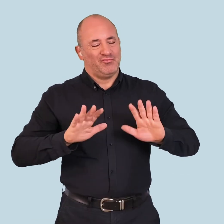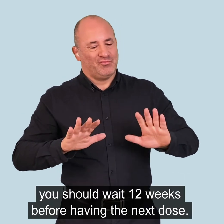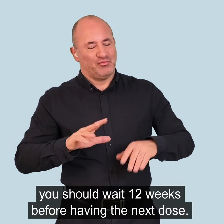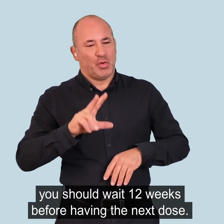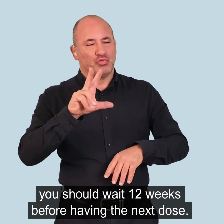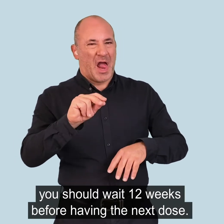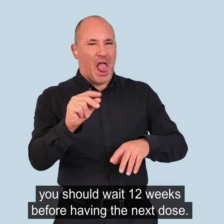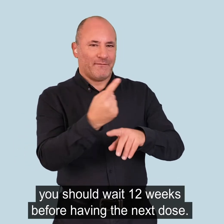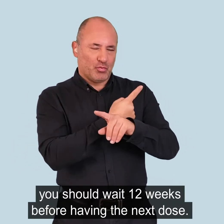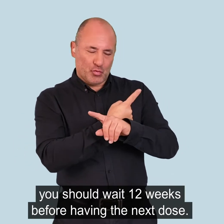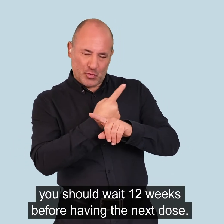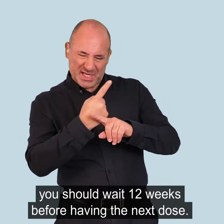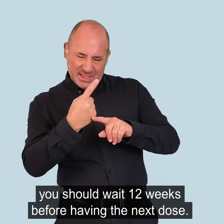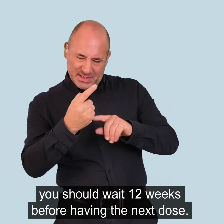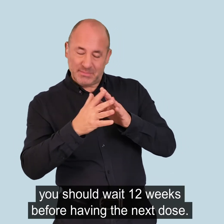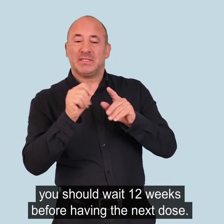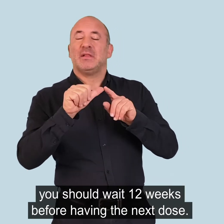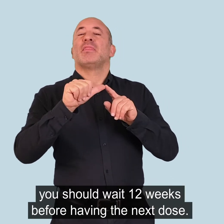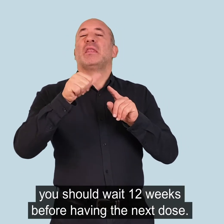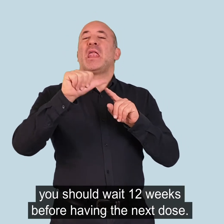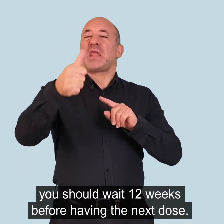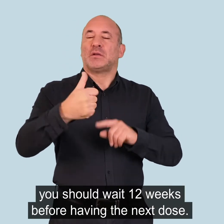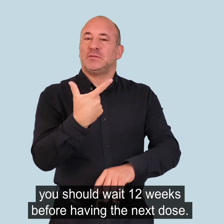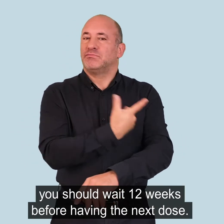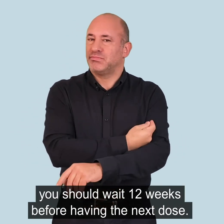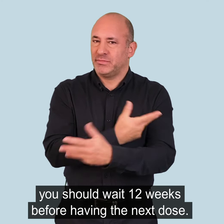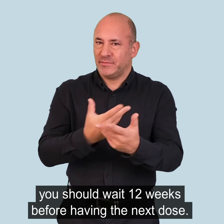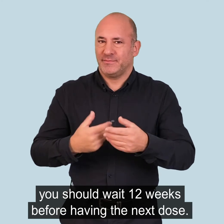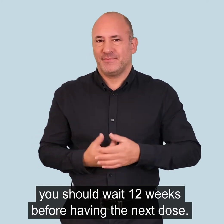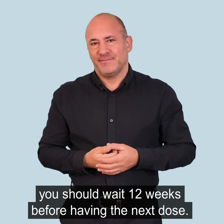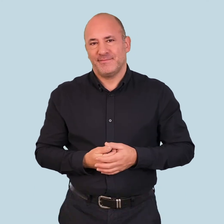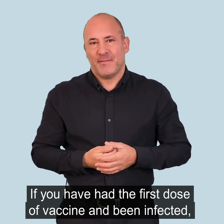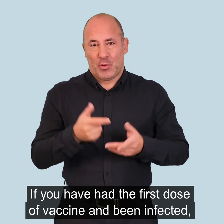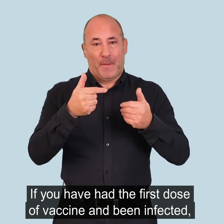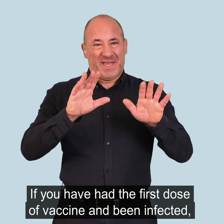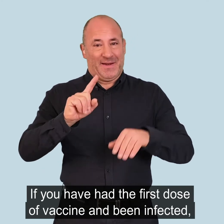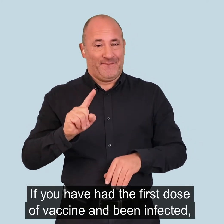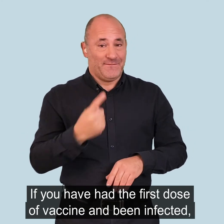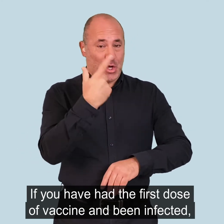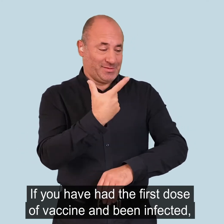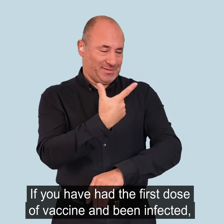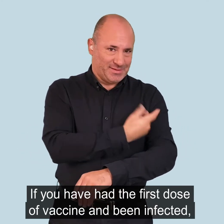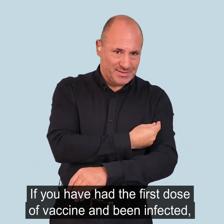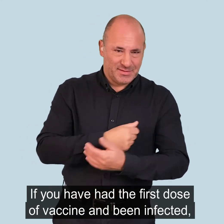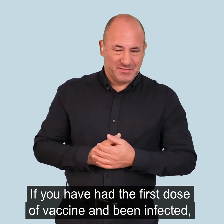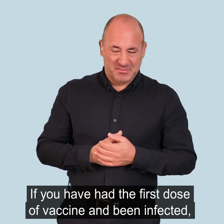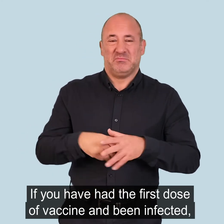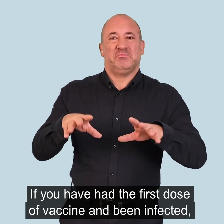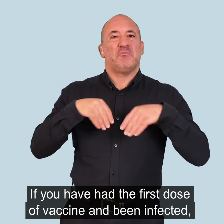COVID-19 infection, you should wait 12 weeks before having the next dose. If you have had the first dose of vaccine and